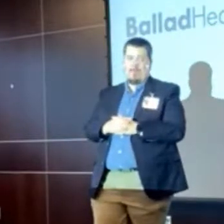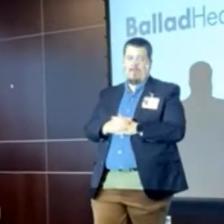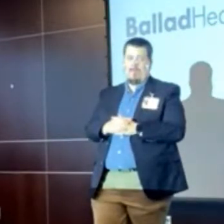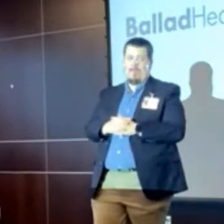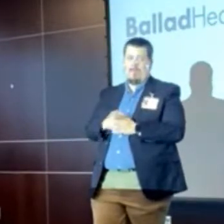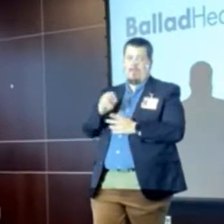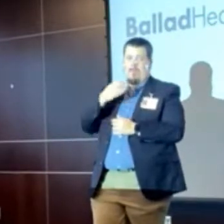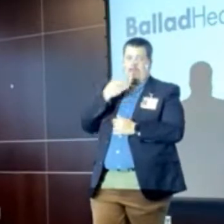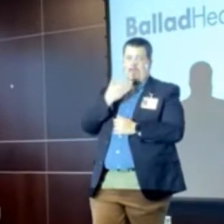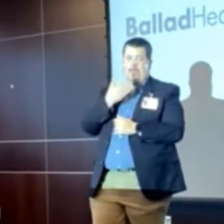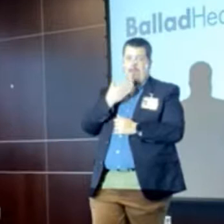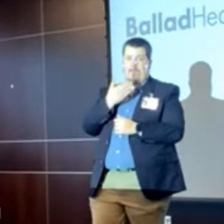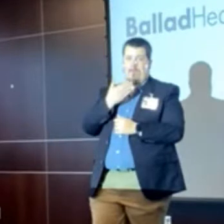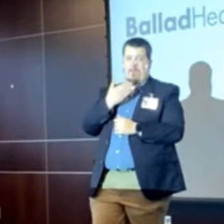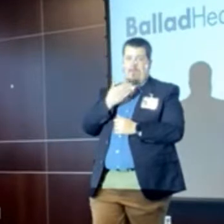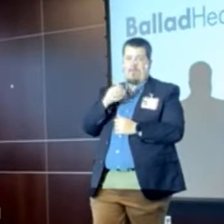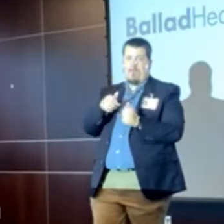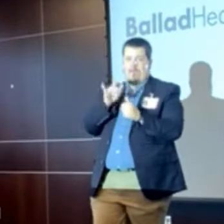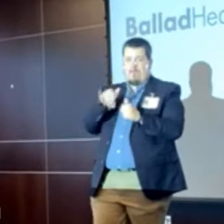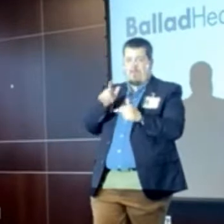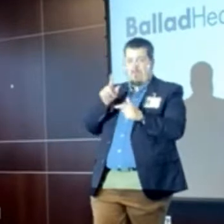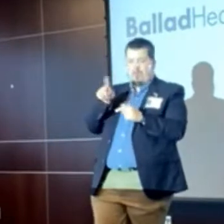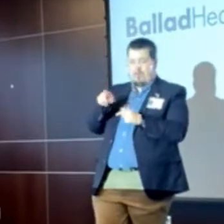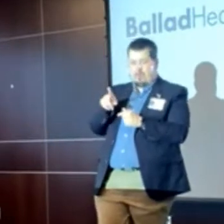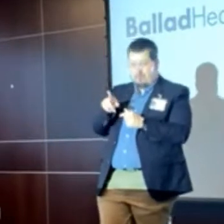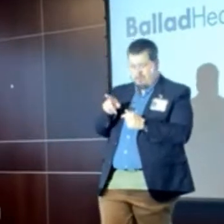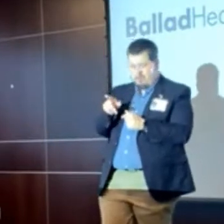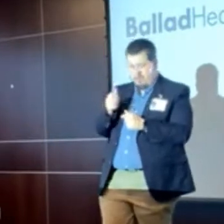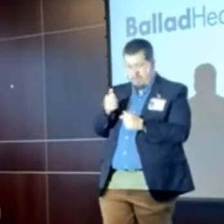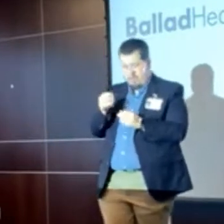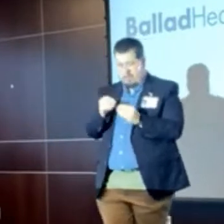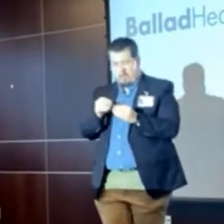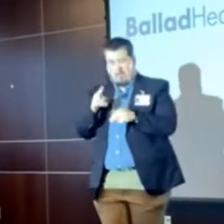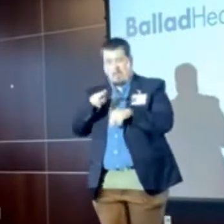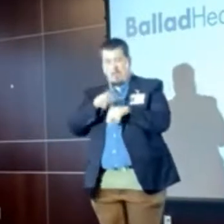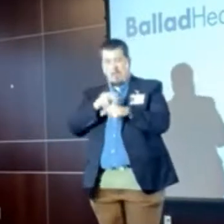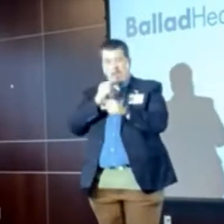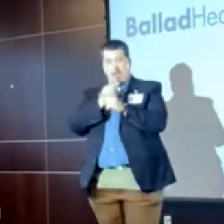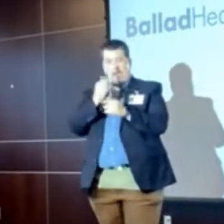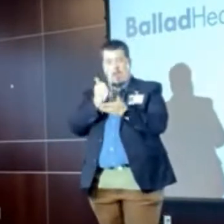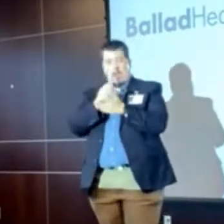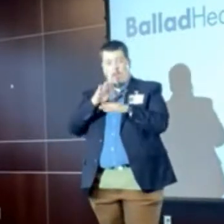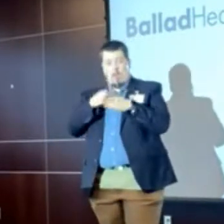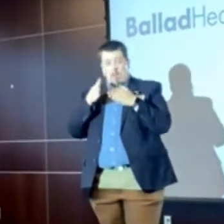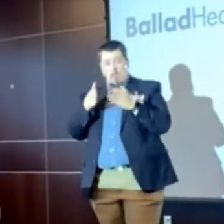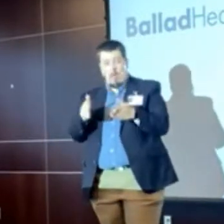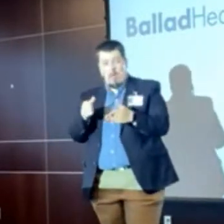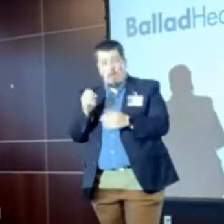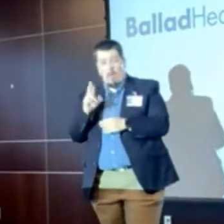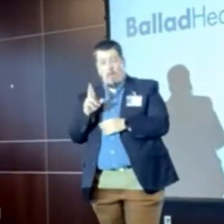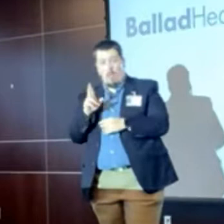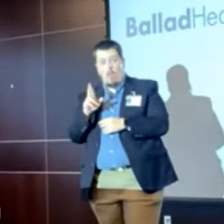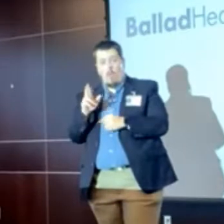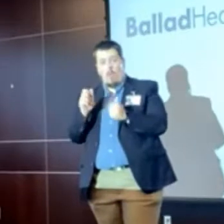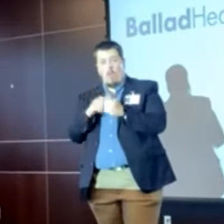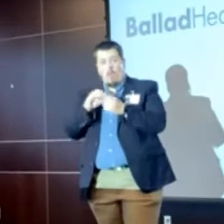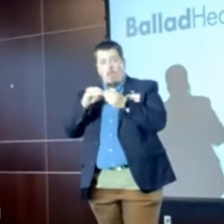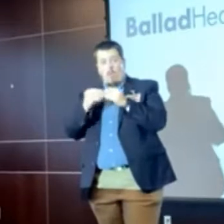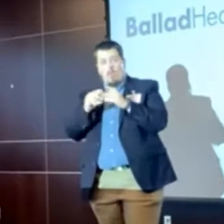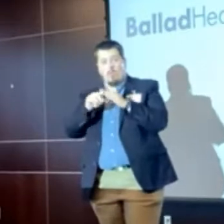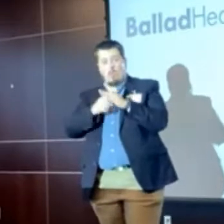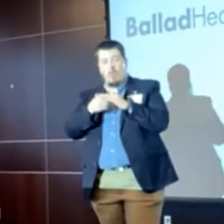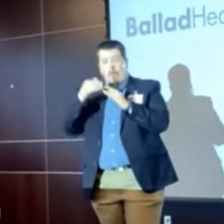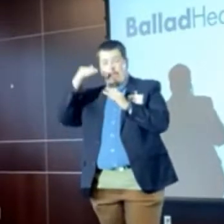point. Okay, thanks. And a follow-up, any more National Guard help on the way, or with the numbers starting